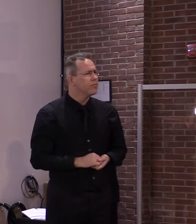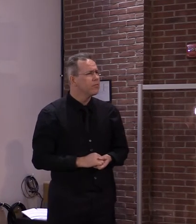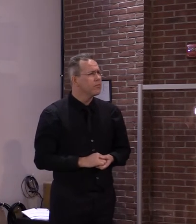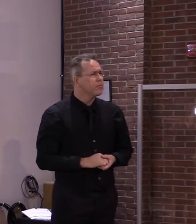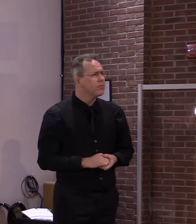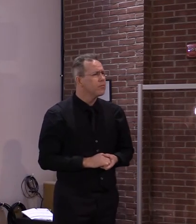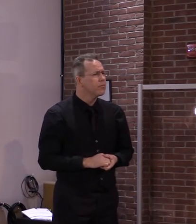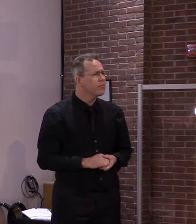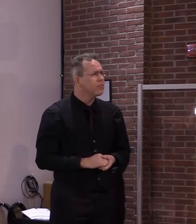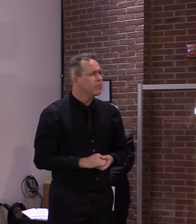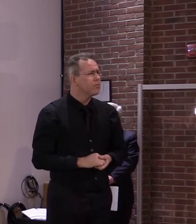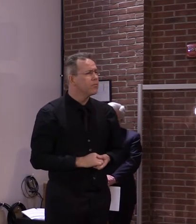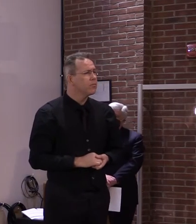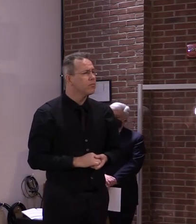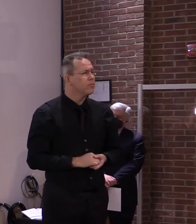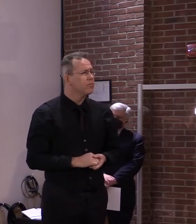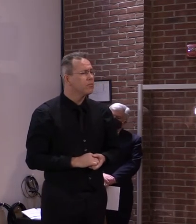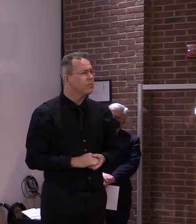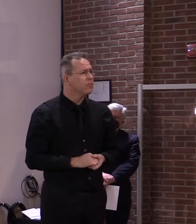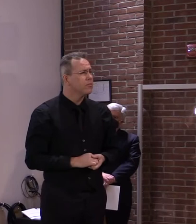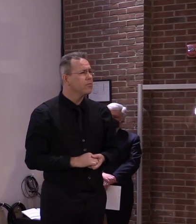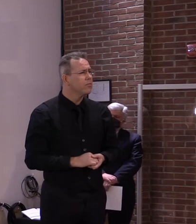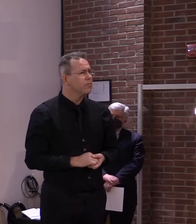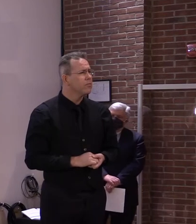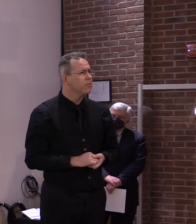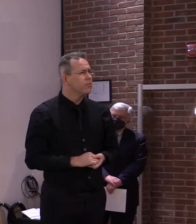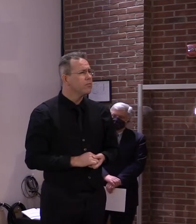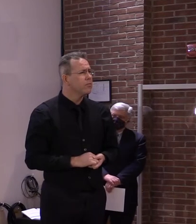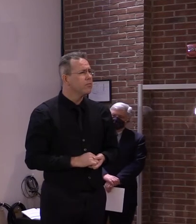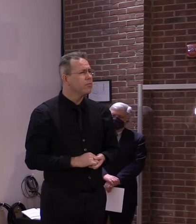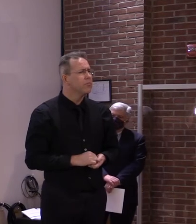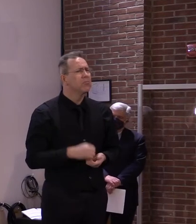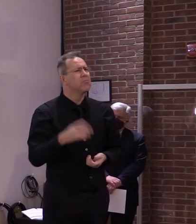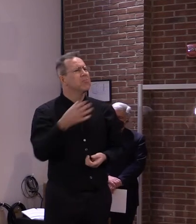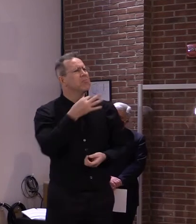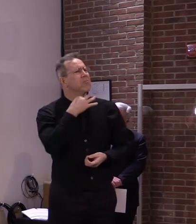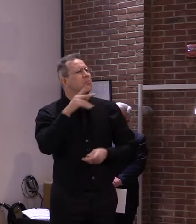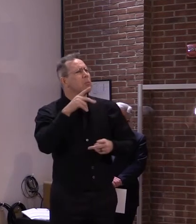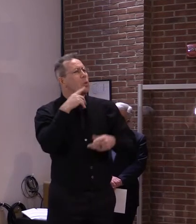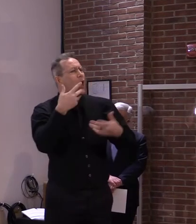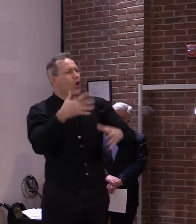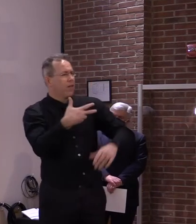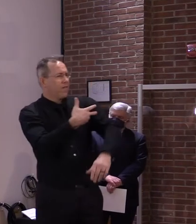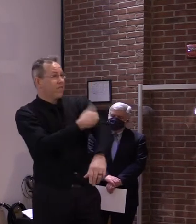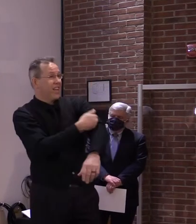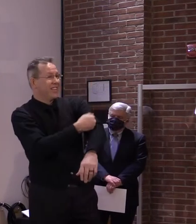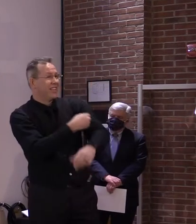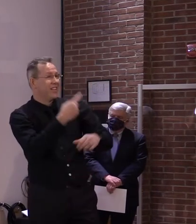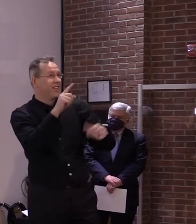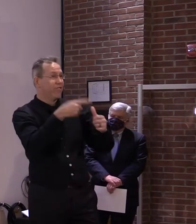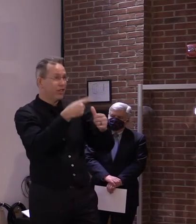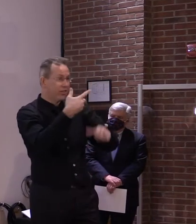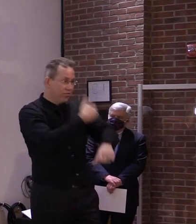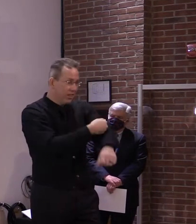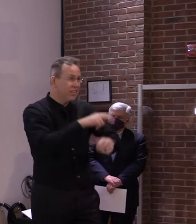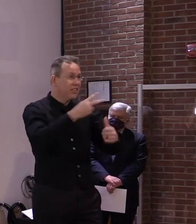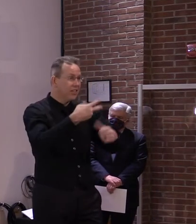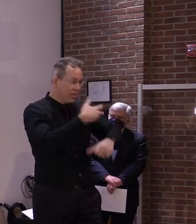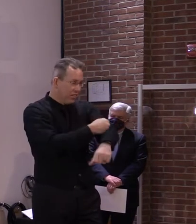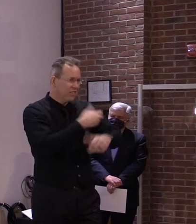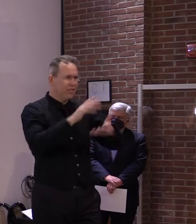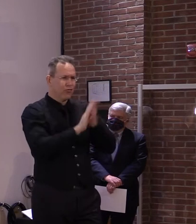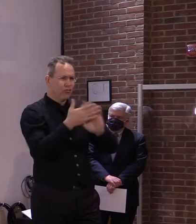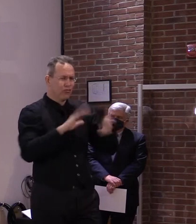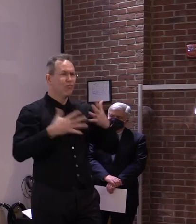doses secondly if a fully vaccinated individual travels out of state will the quarantine requirements